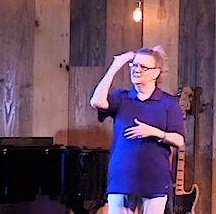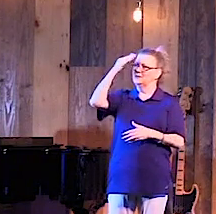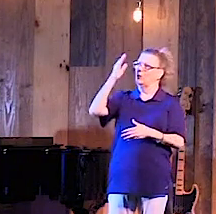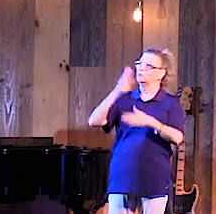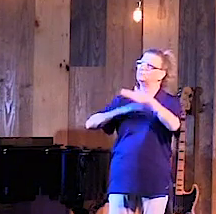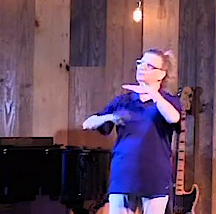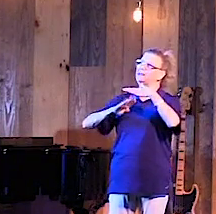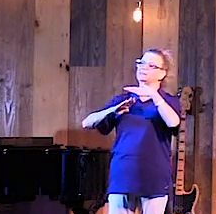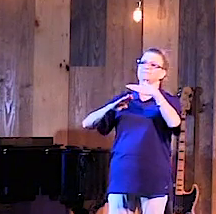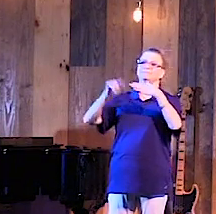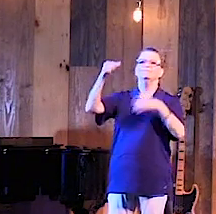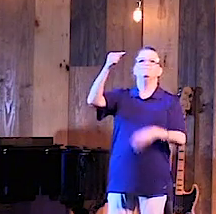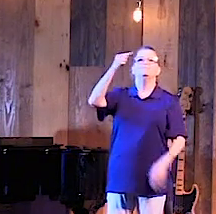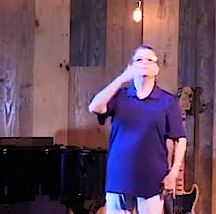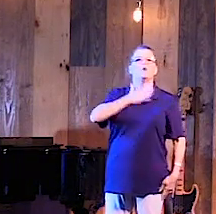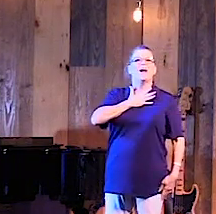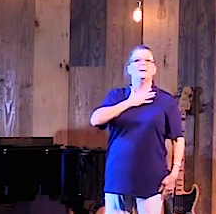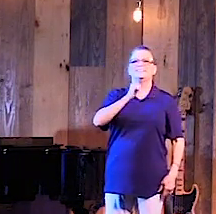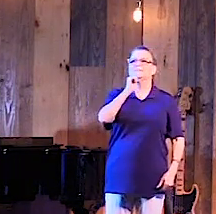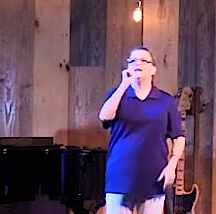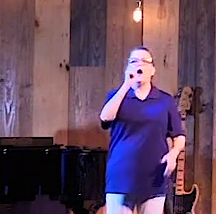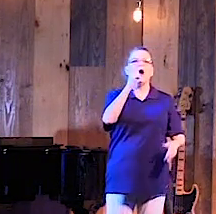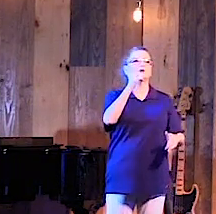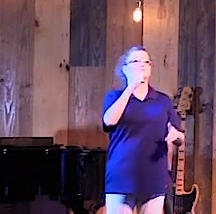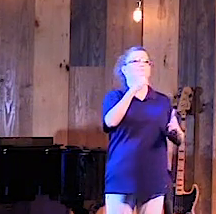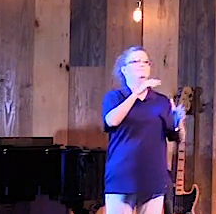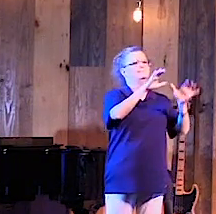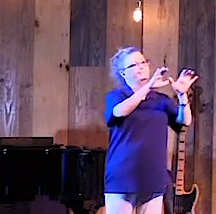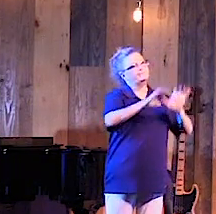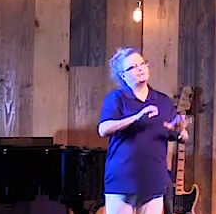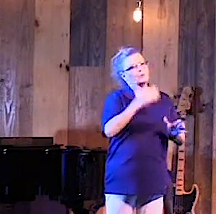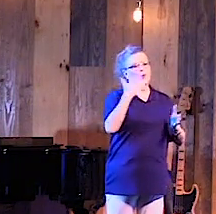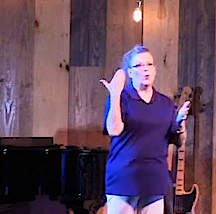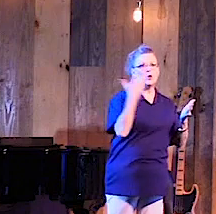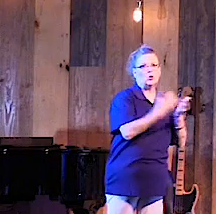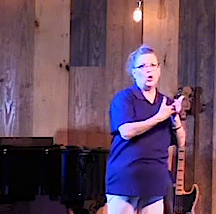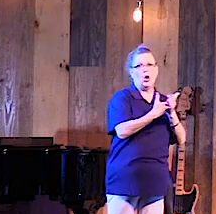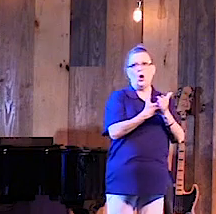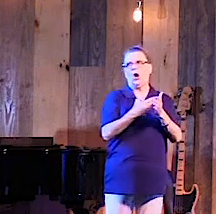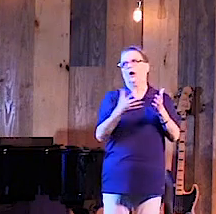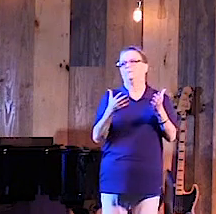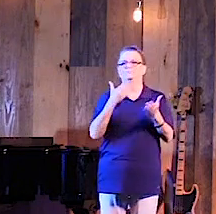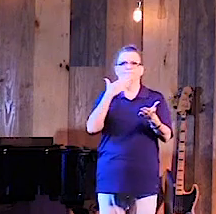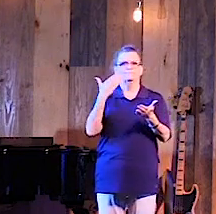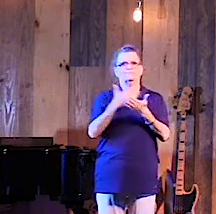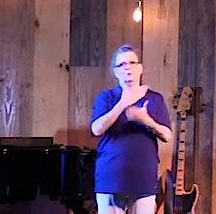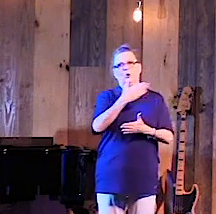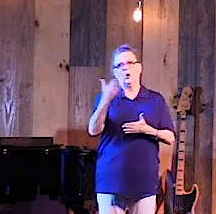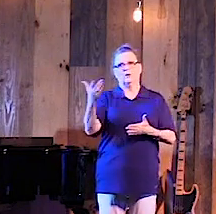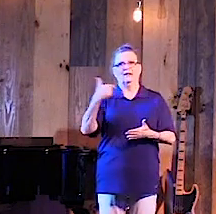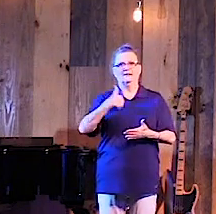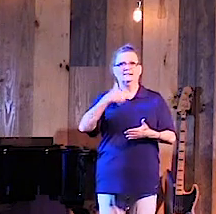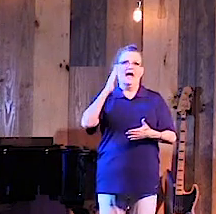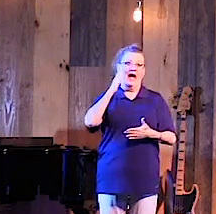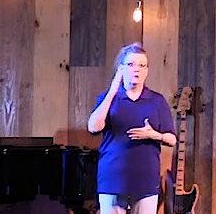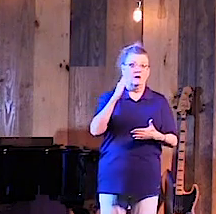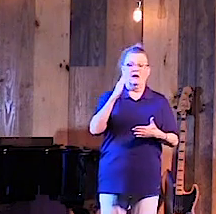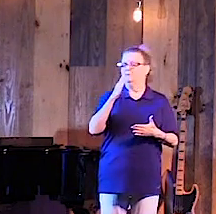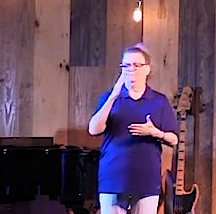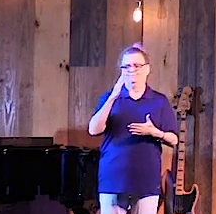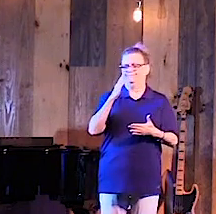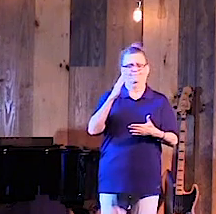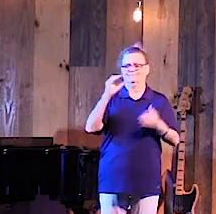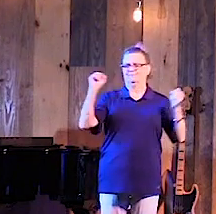and not on good deeds and not on good works and not on religious ceremonies and not on anything that you and I can bring. It's all